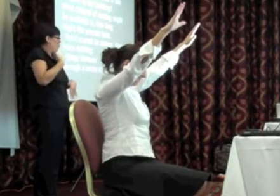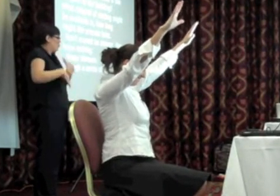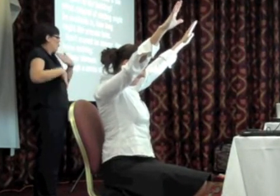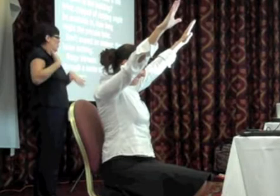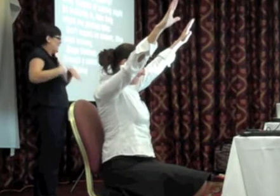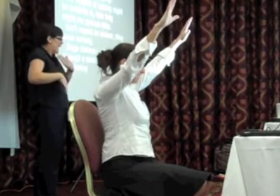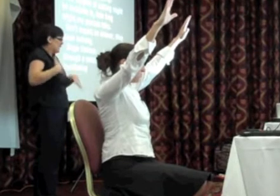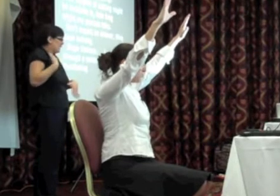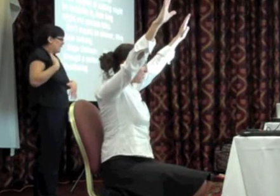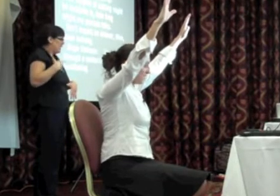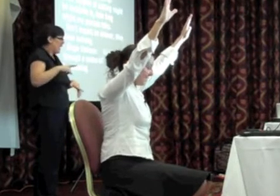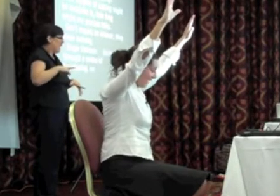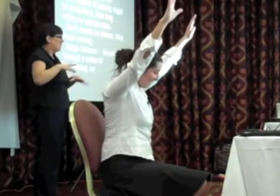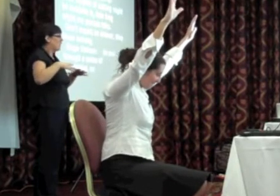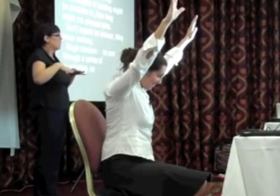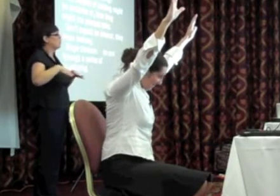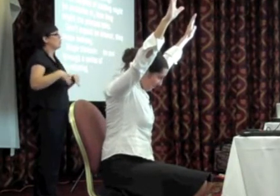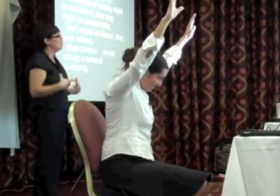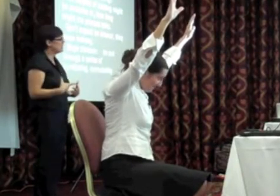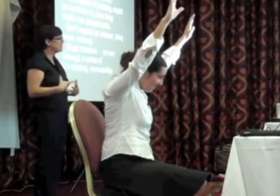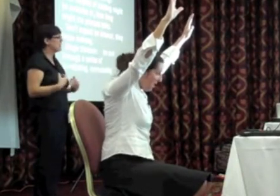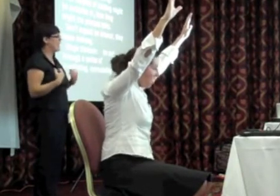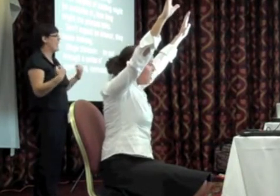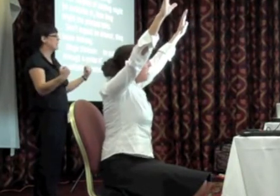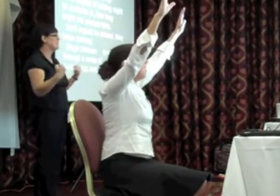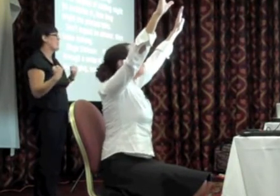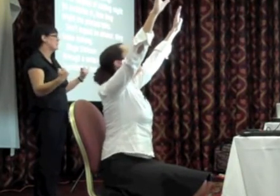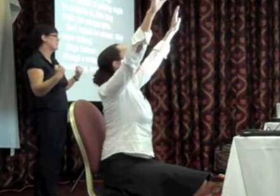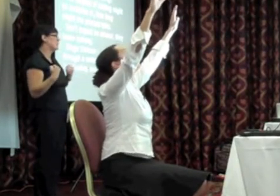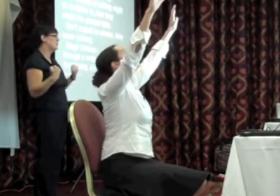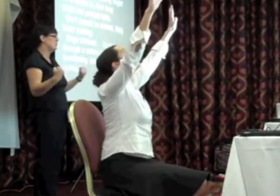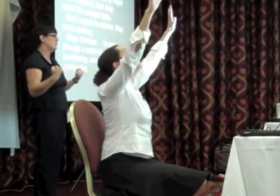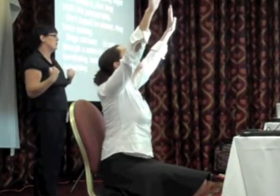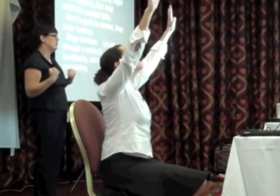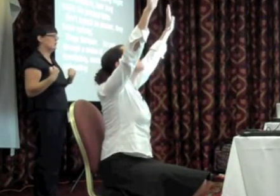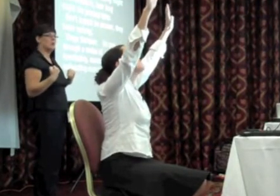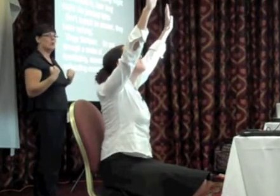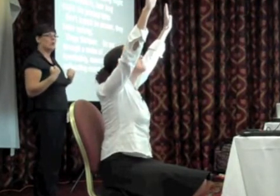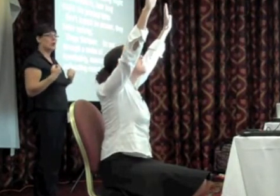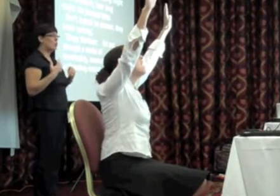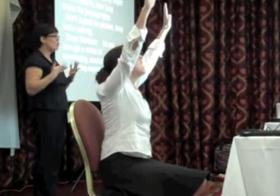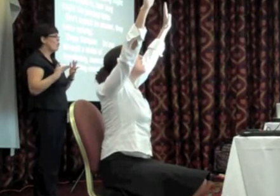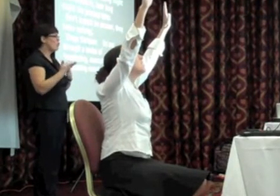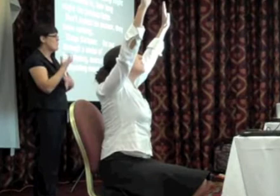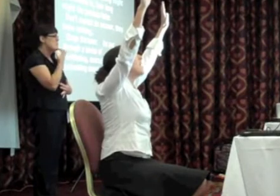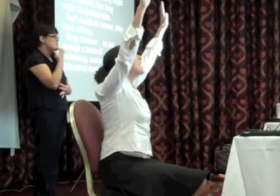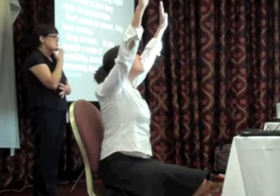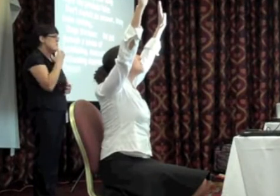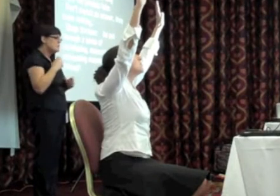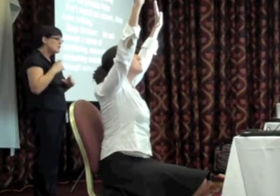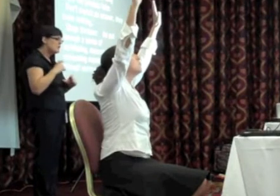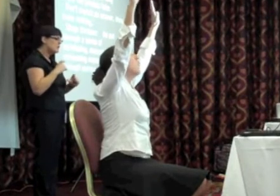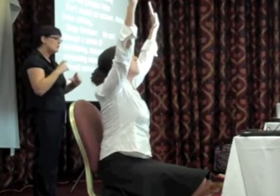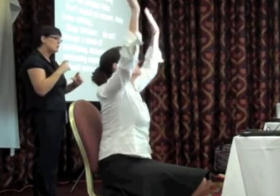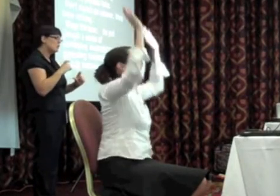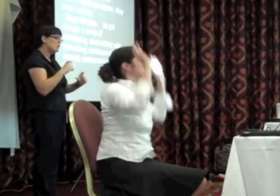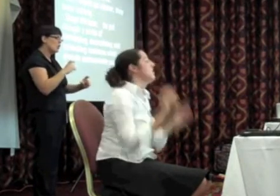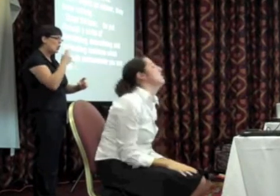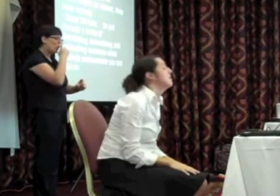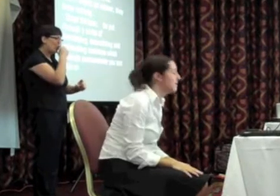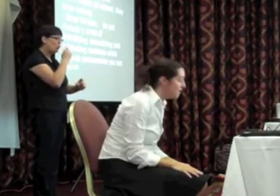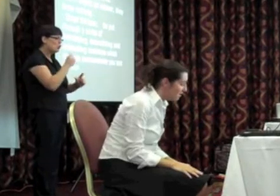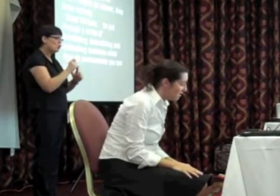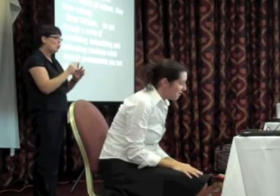excruciating, and exhausting exercises, which through perseverance you are able to do